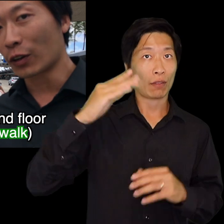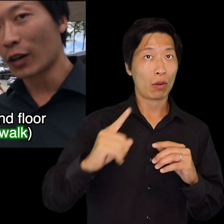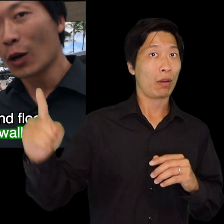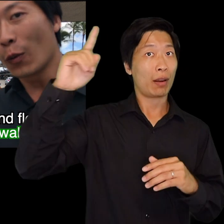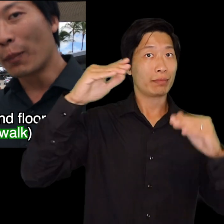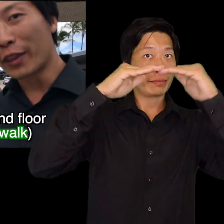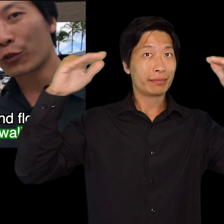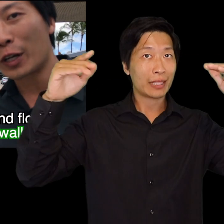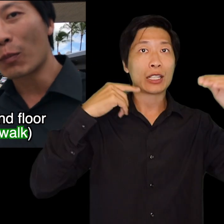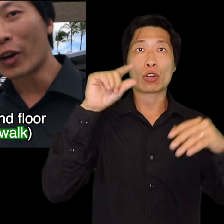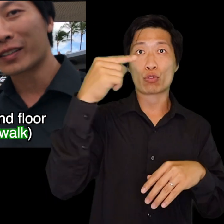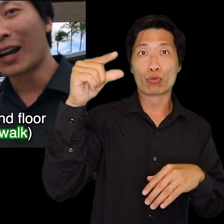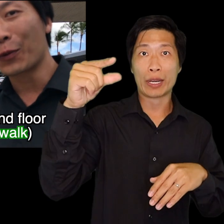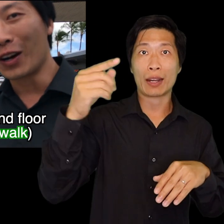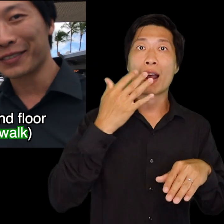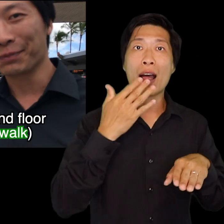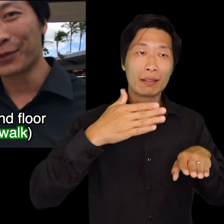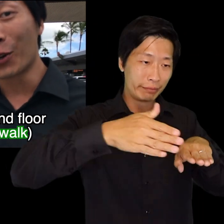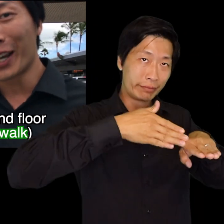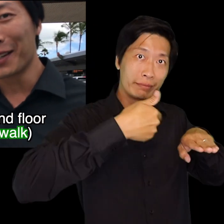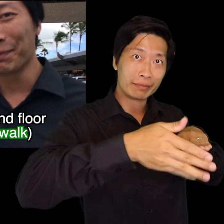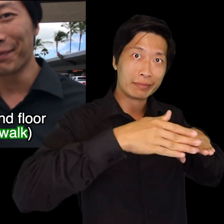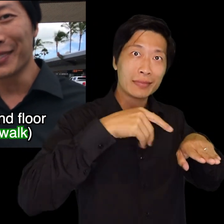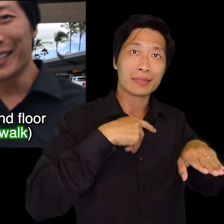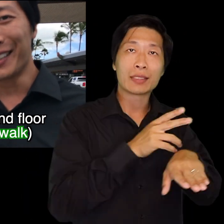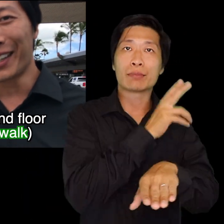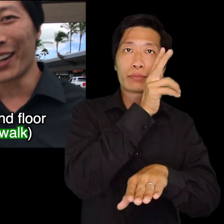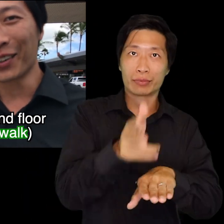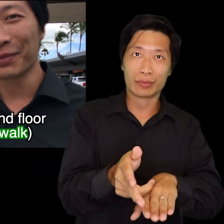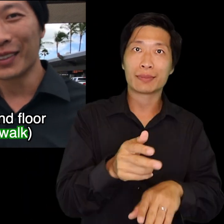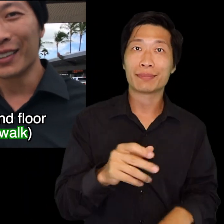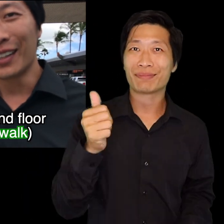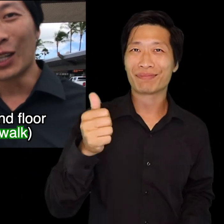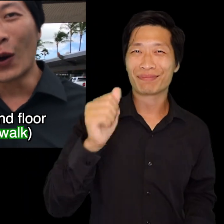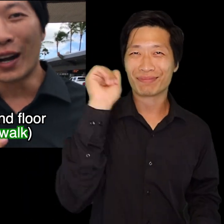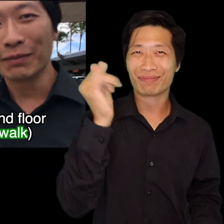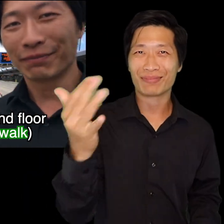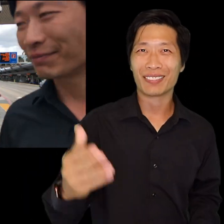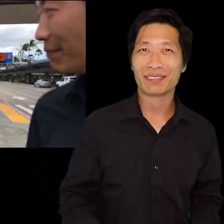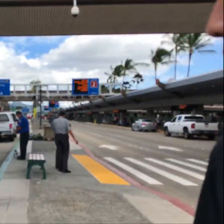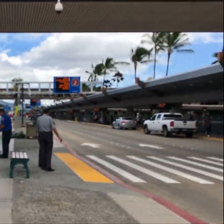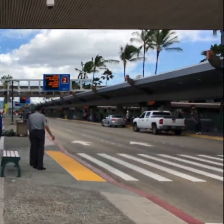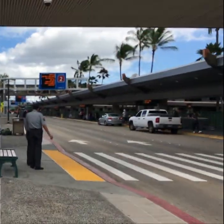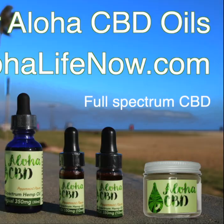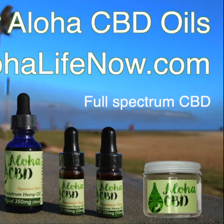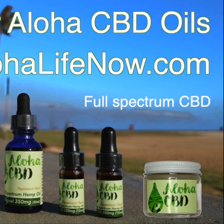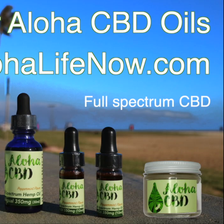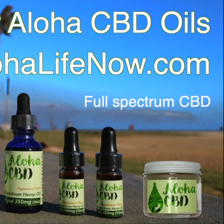second floor by the green marked sidewalk. Okay, take care. Aloha.